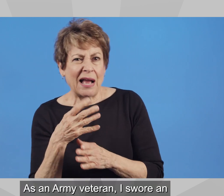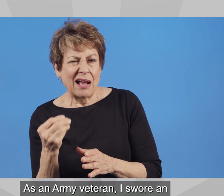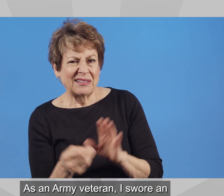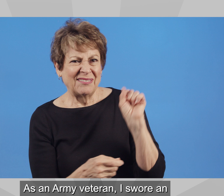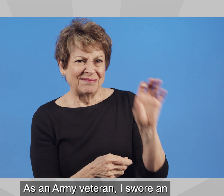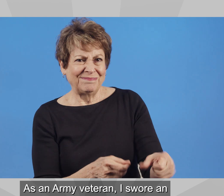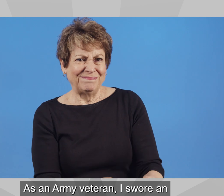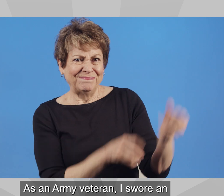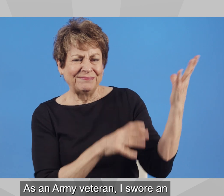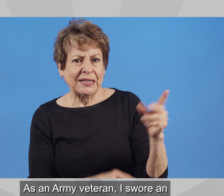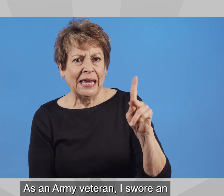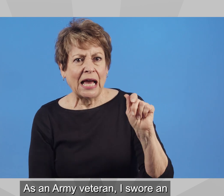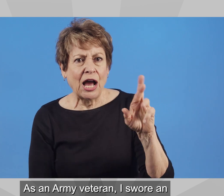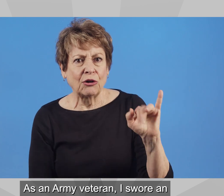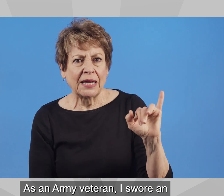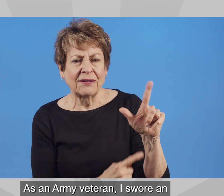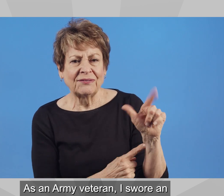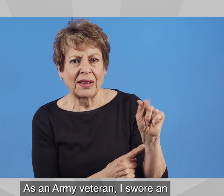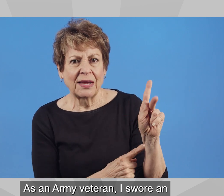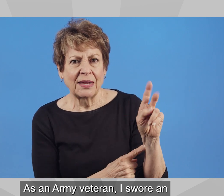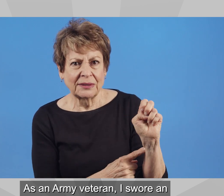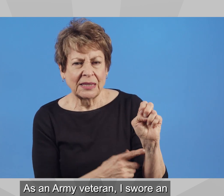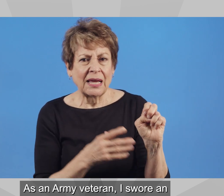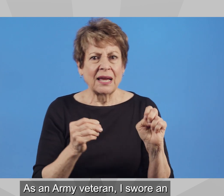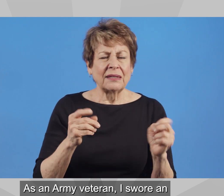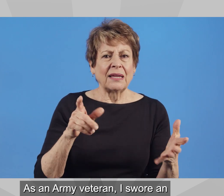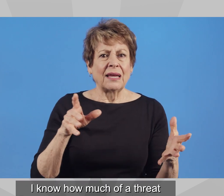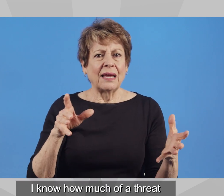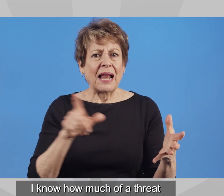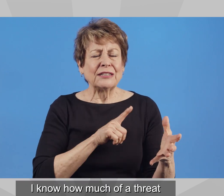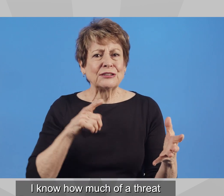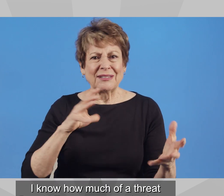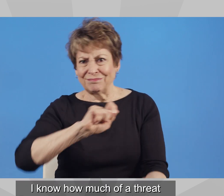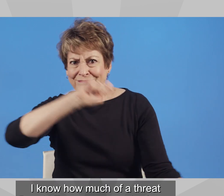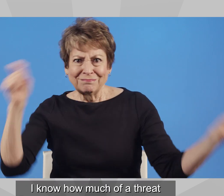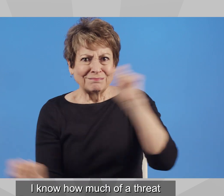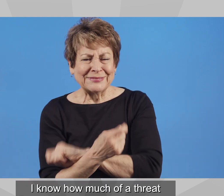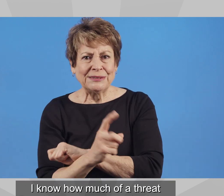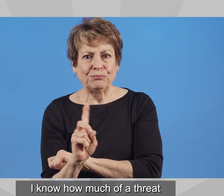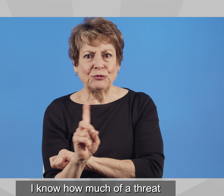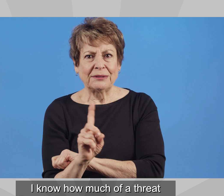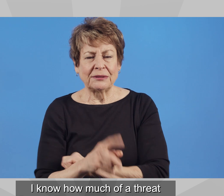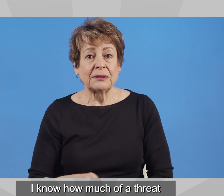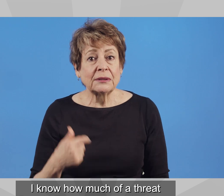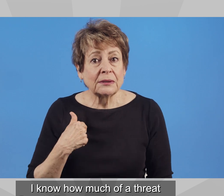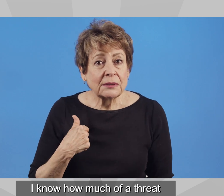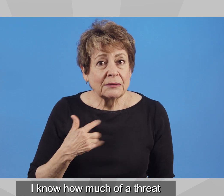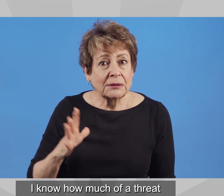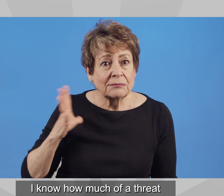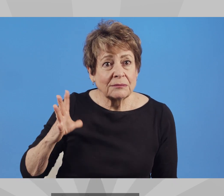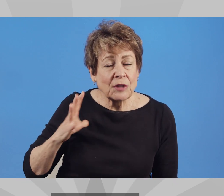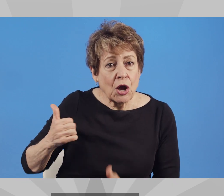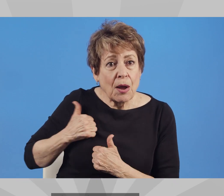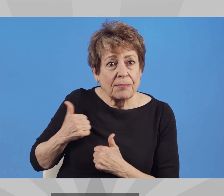As an Army veteran, I swore an oath to defend our democracy. I know how much of a threat Donald Trump poses to